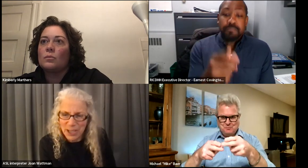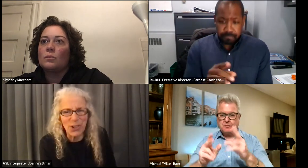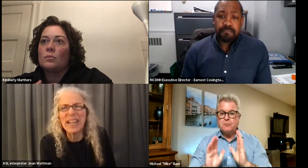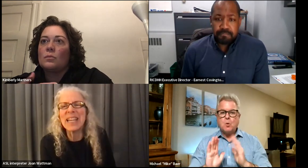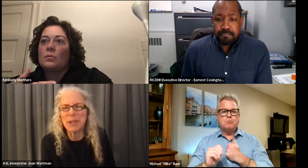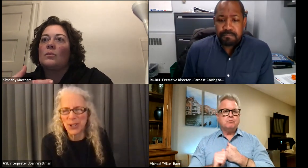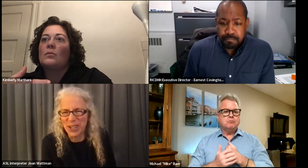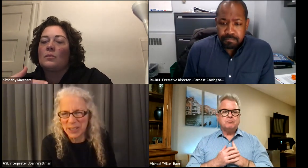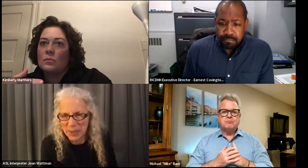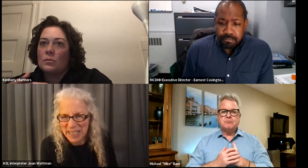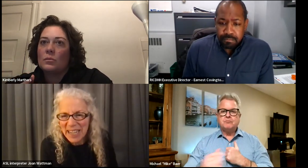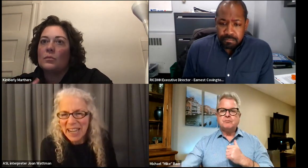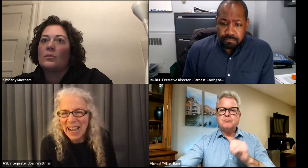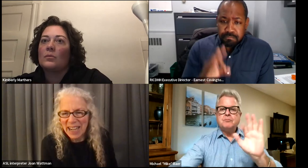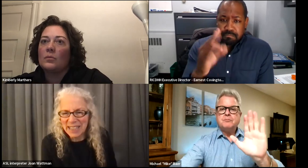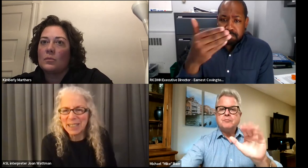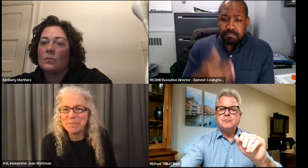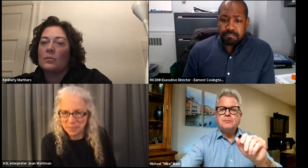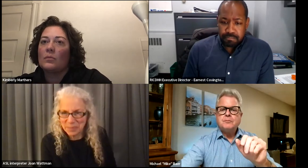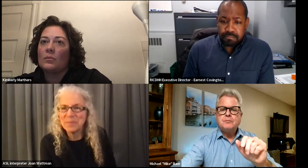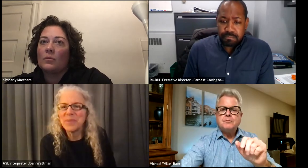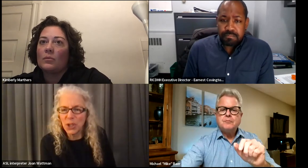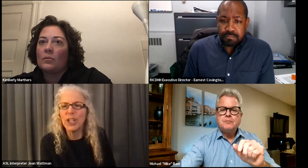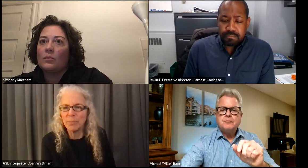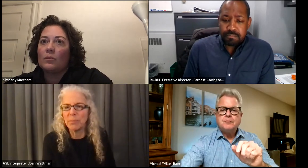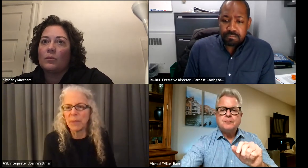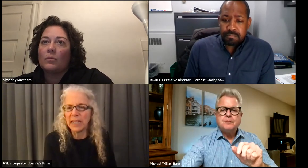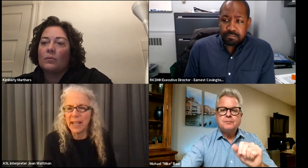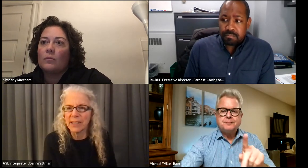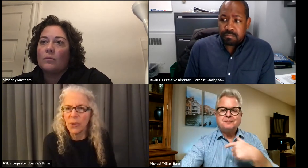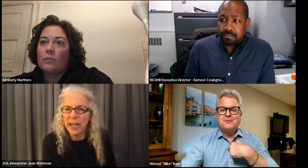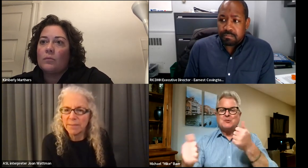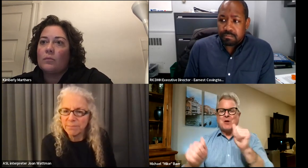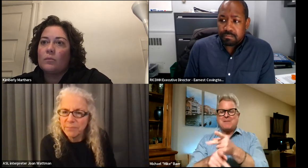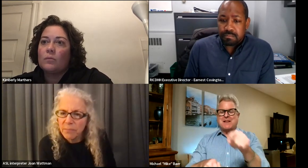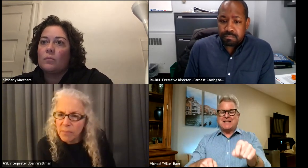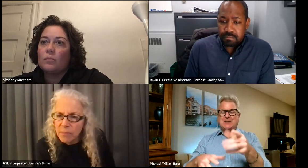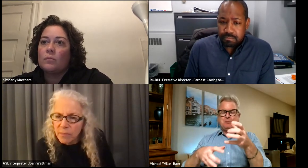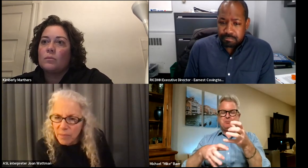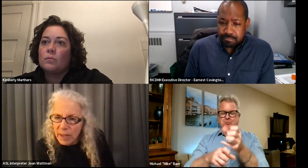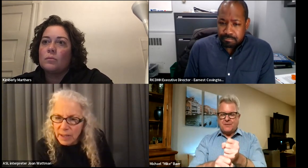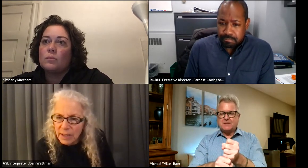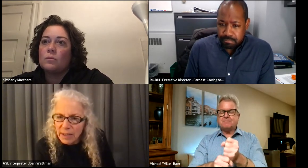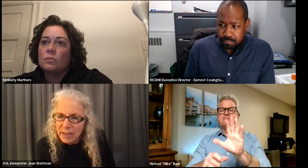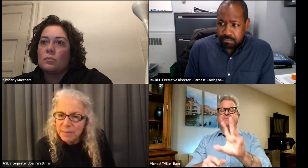I'm going to try to keep it short and sweet. You're good, Mike. Yes, go ahead.